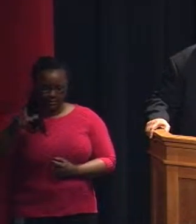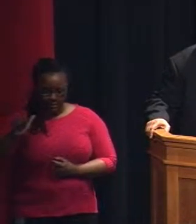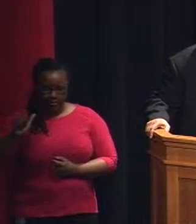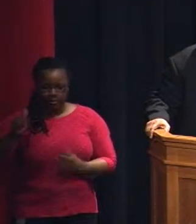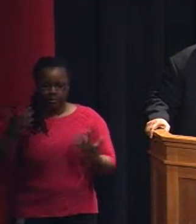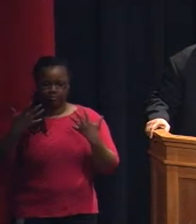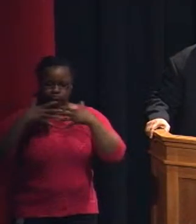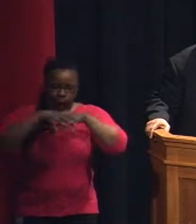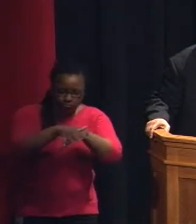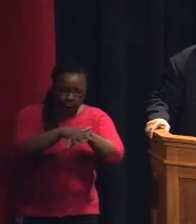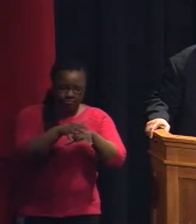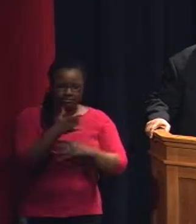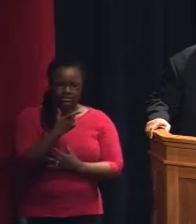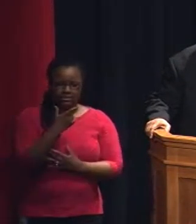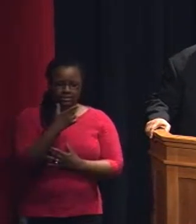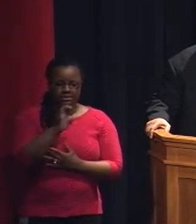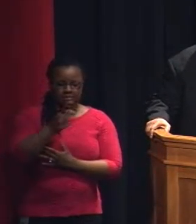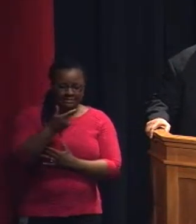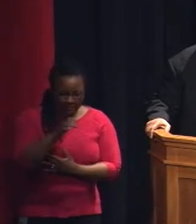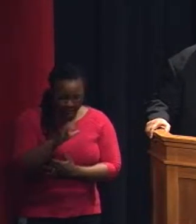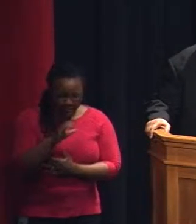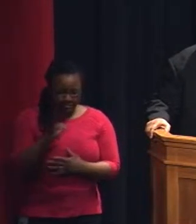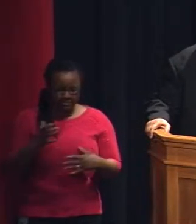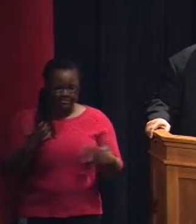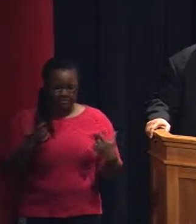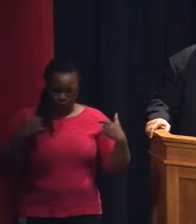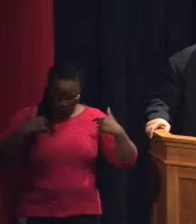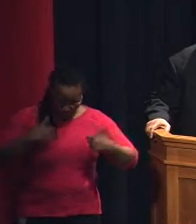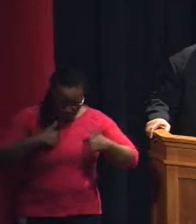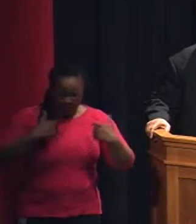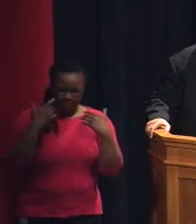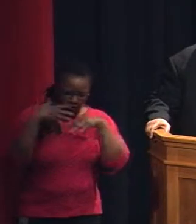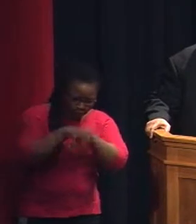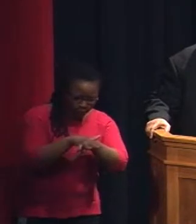school system in Lynchburg, Virginia. The truth of the matter is that